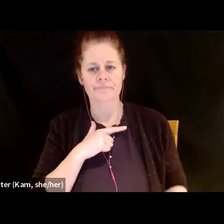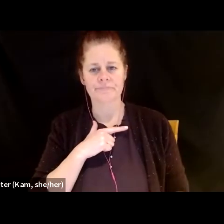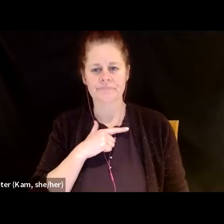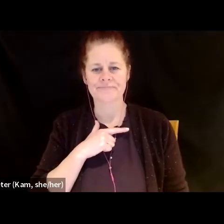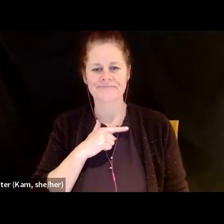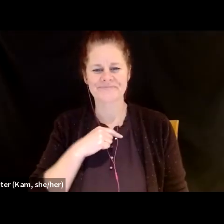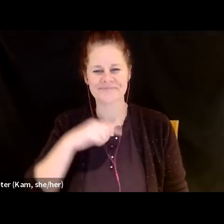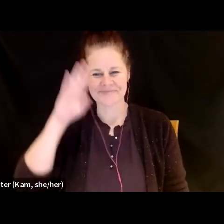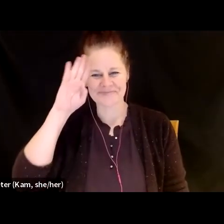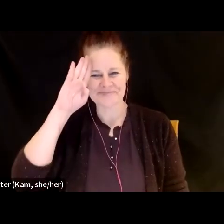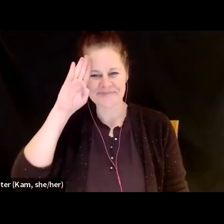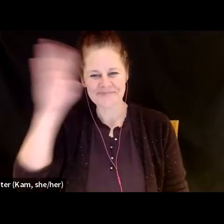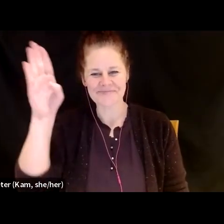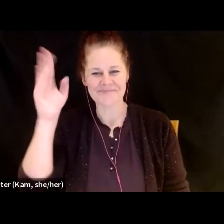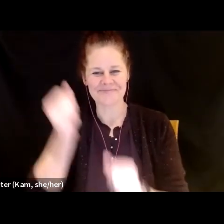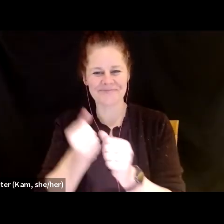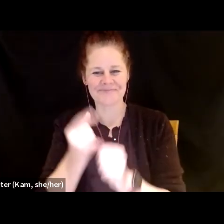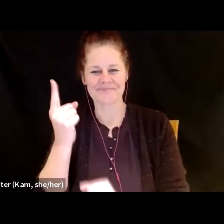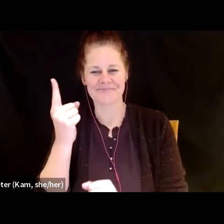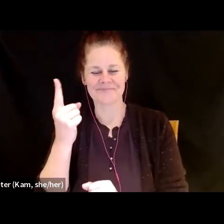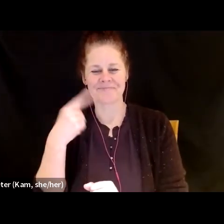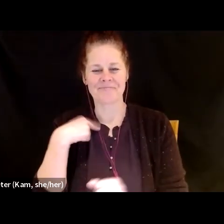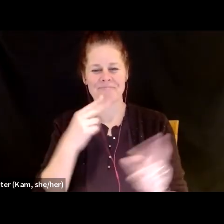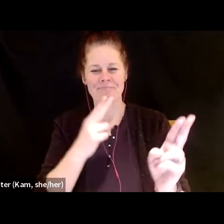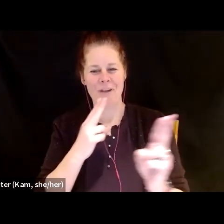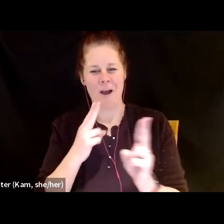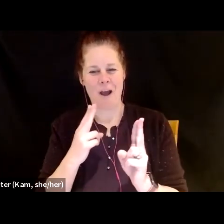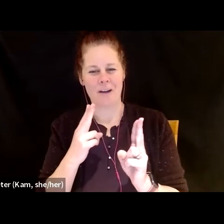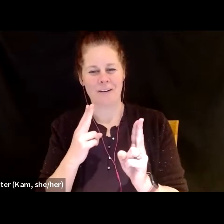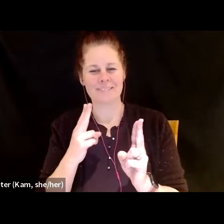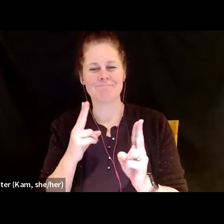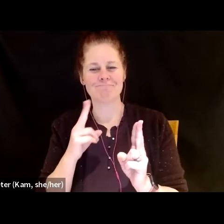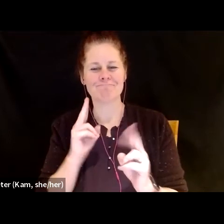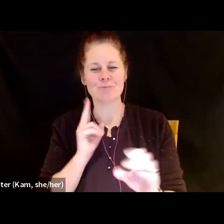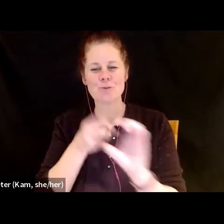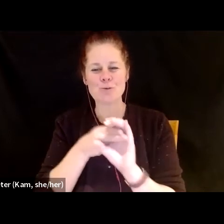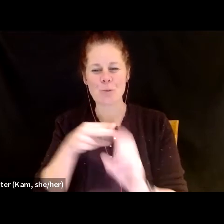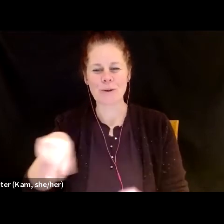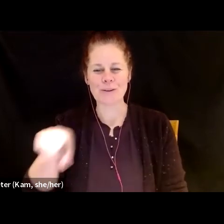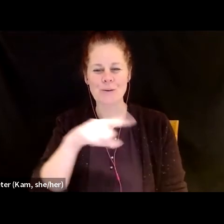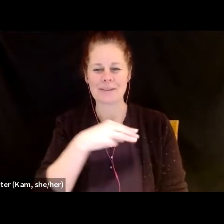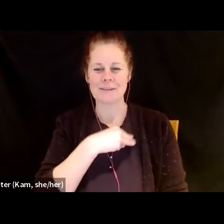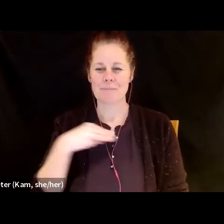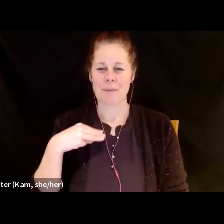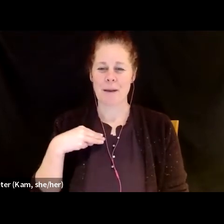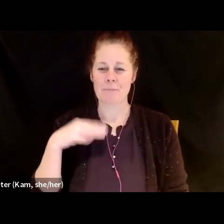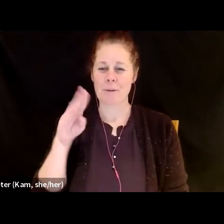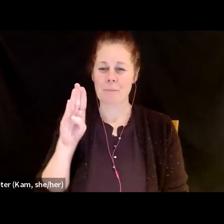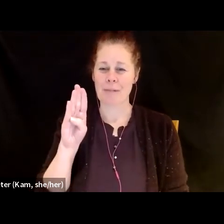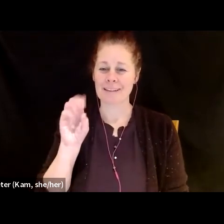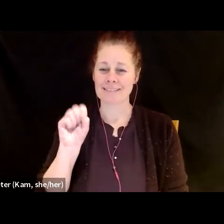I'm honored to join you as a member of the Black Solidarity Think Tank and a member of Seattle